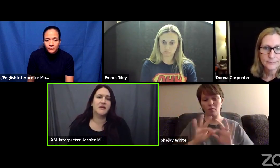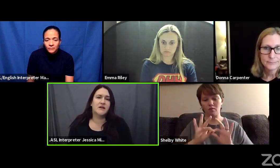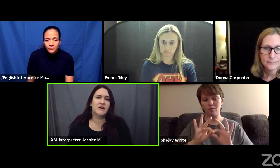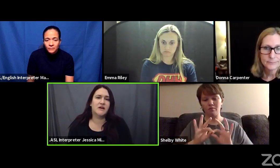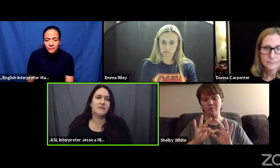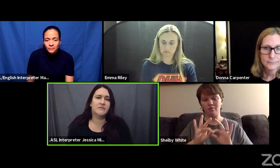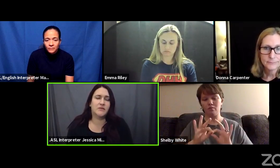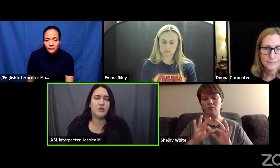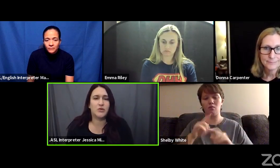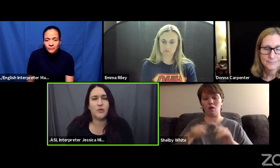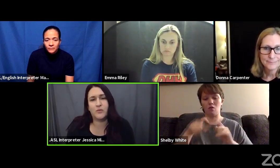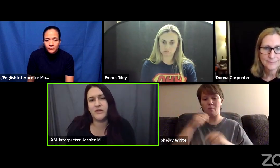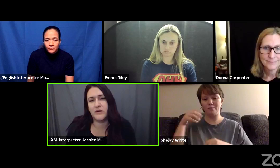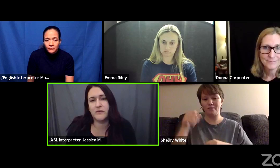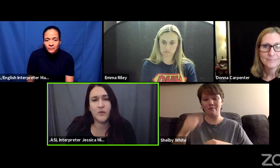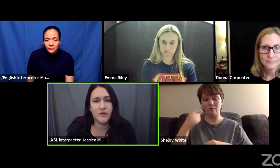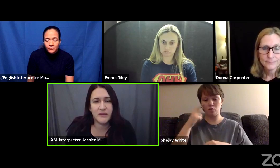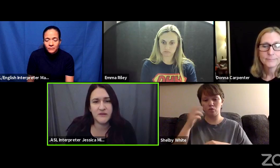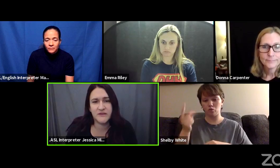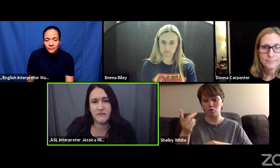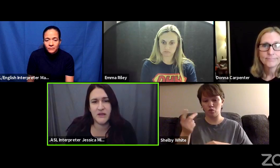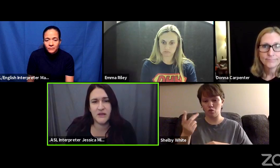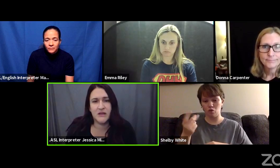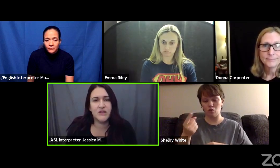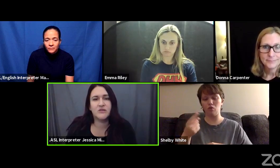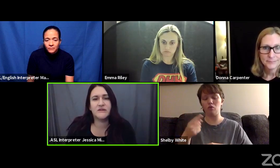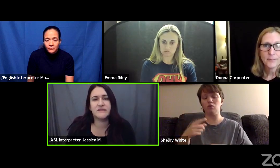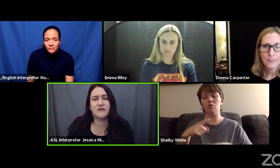deposit, with your form that you